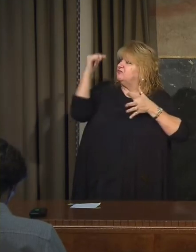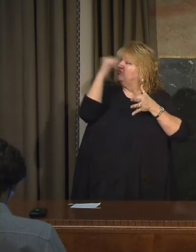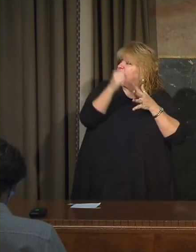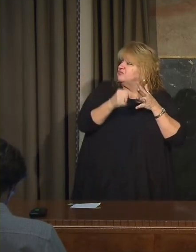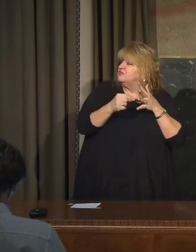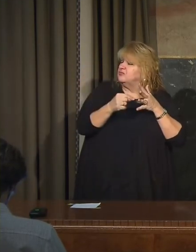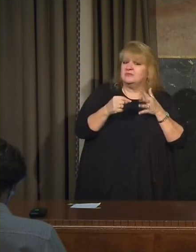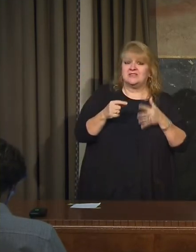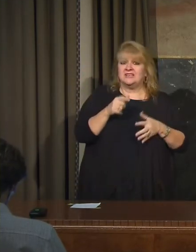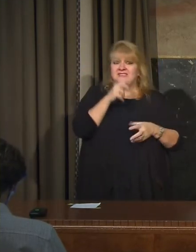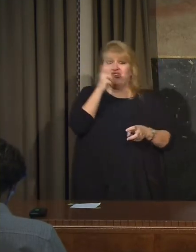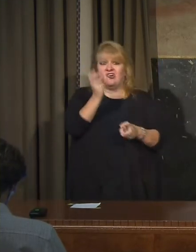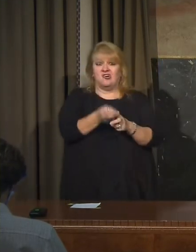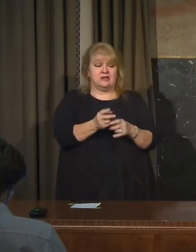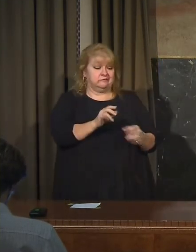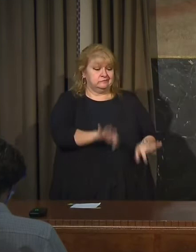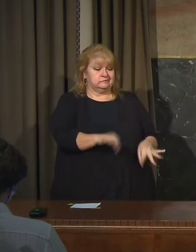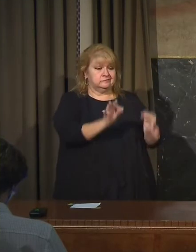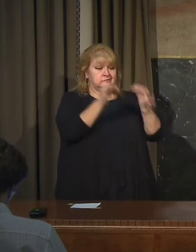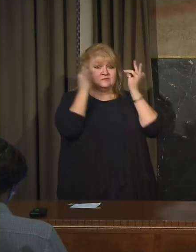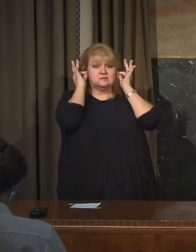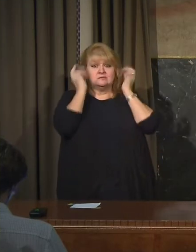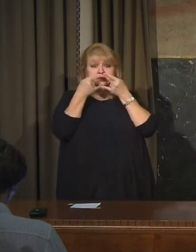Put a mask on.